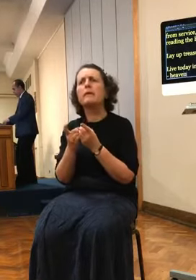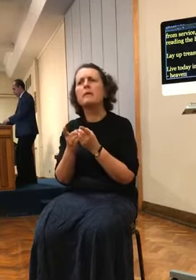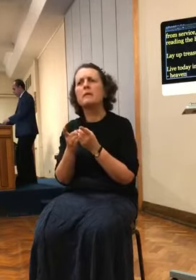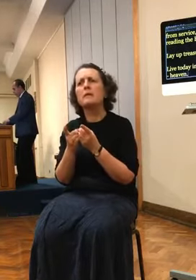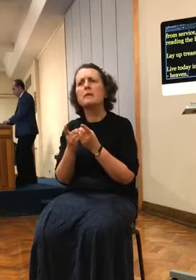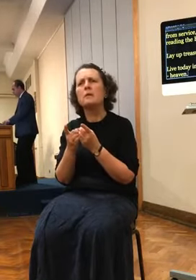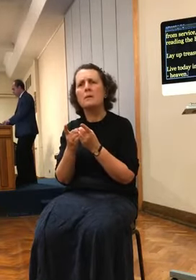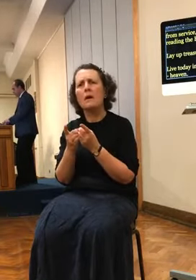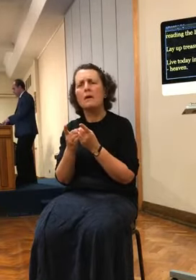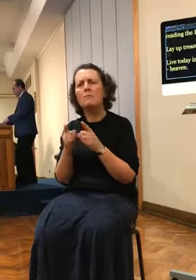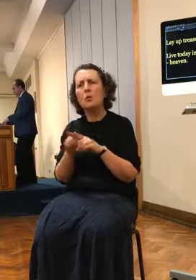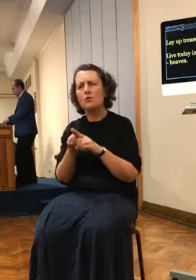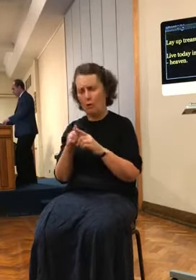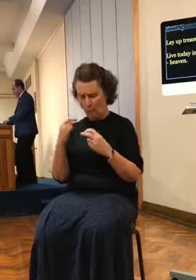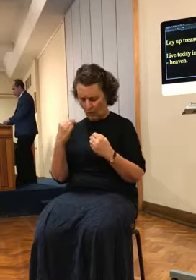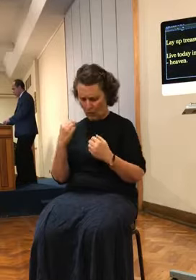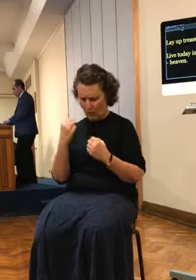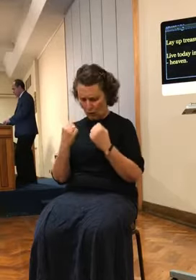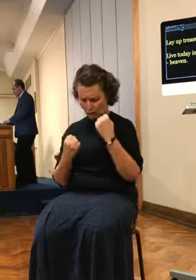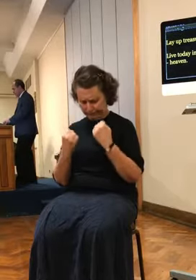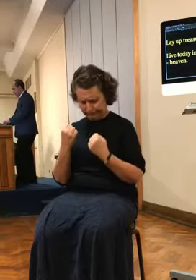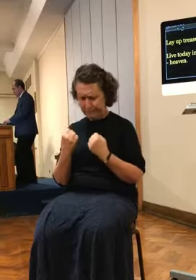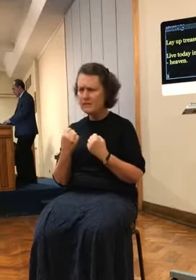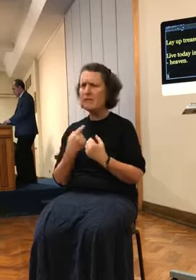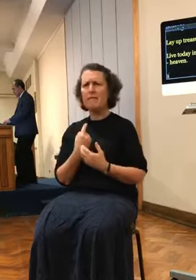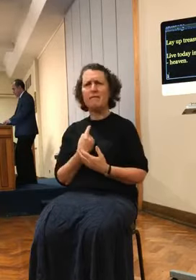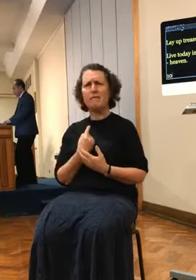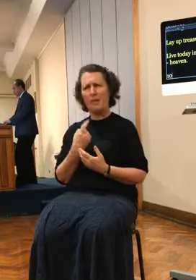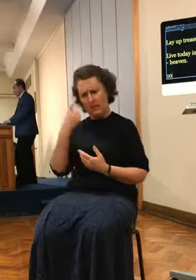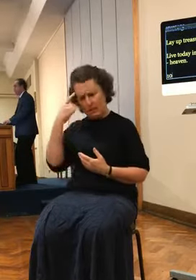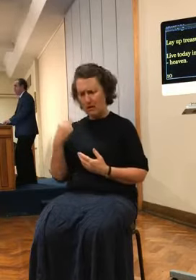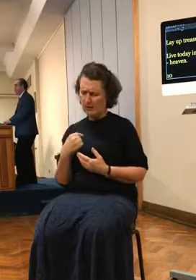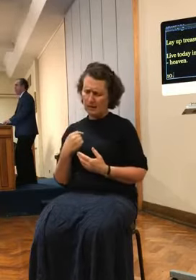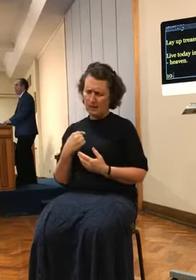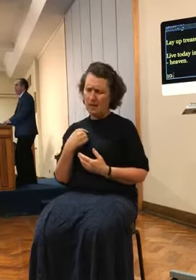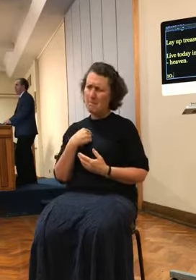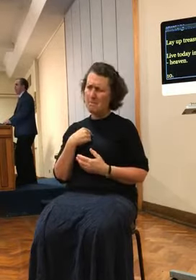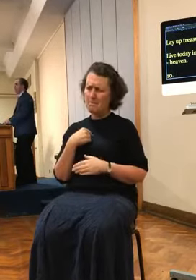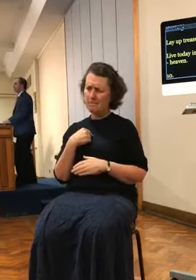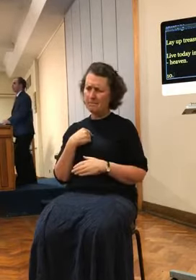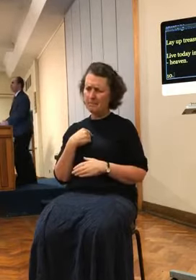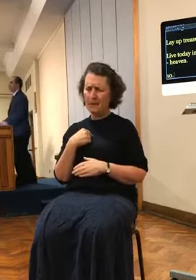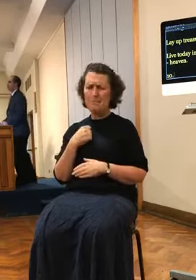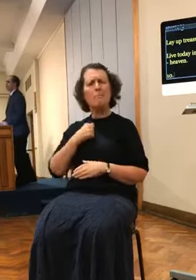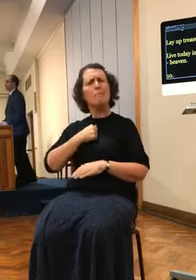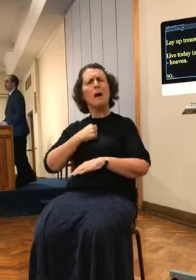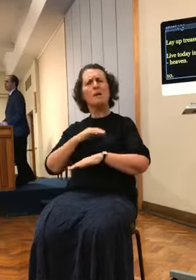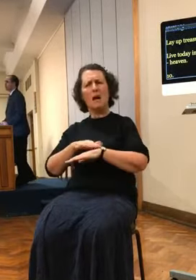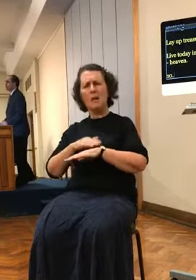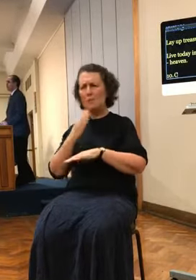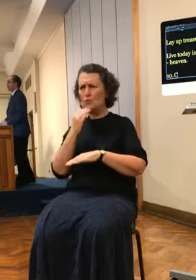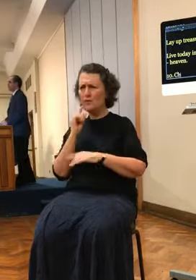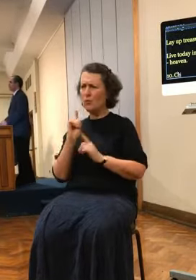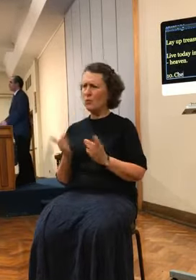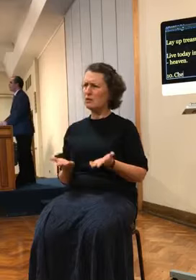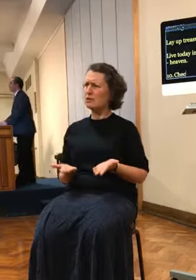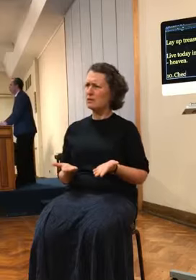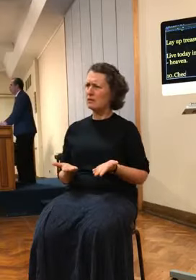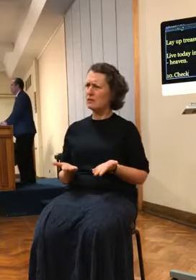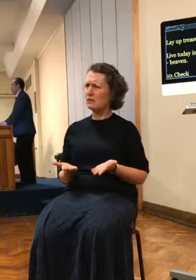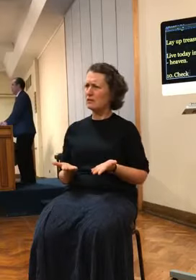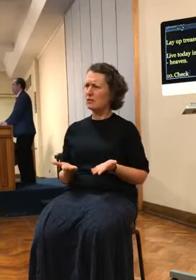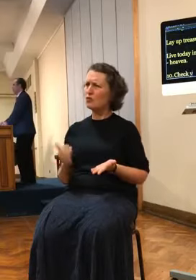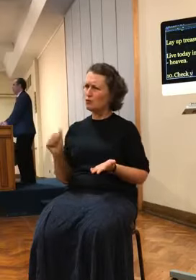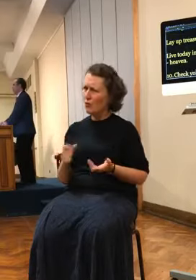Lord. What do you spend your time most on? My dear brothers and sisters, may